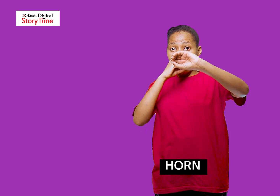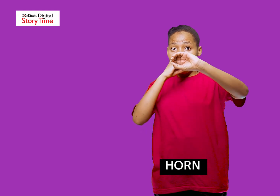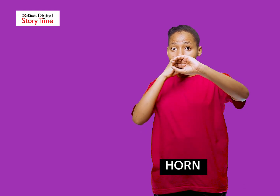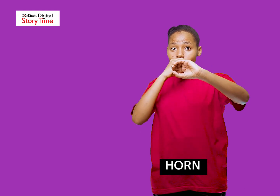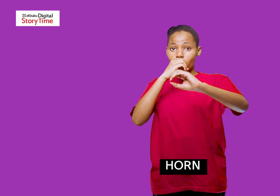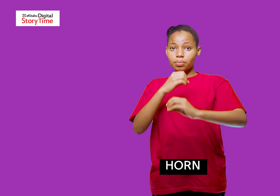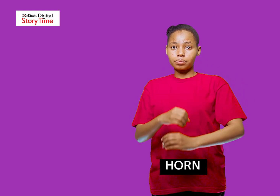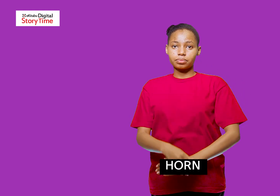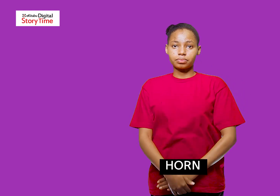Horn.